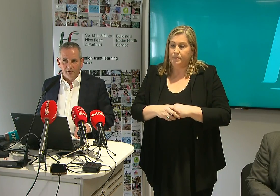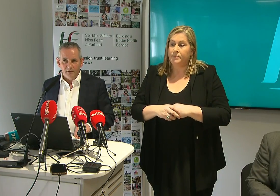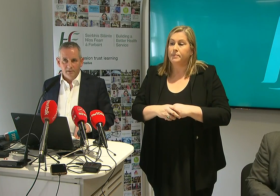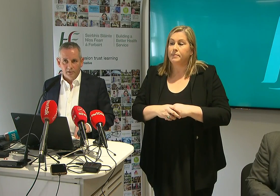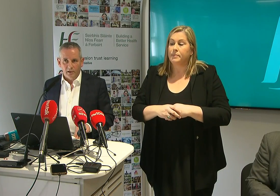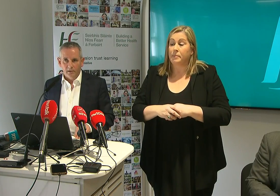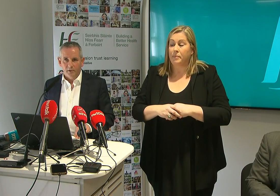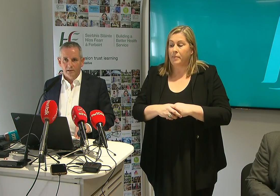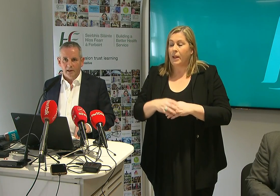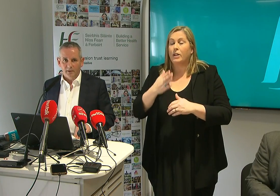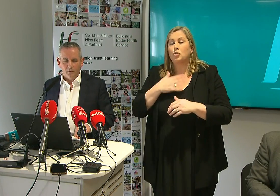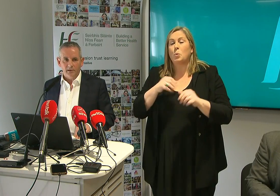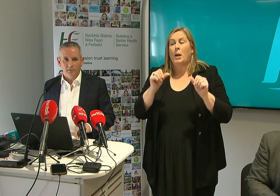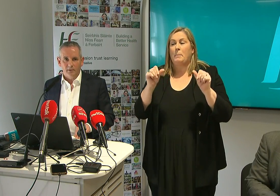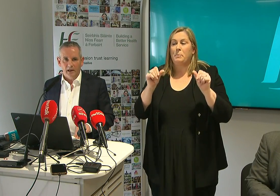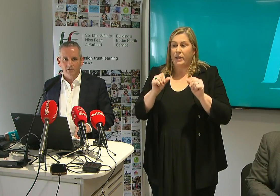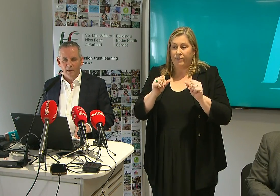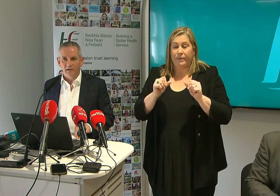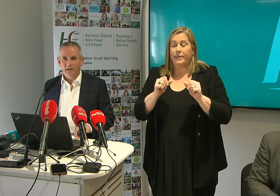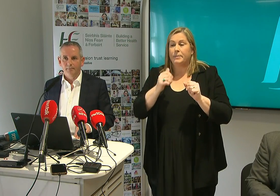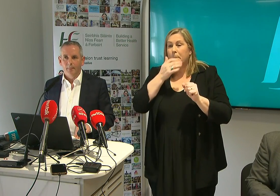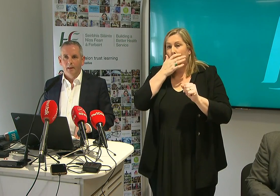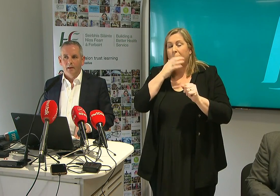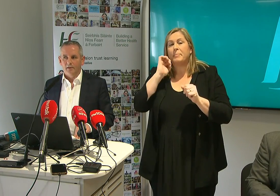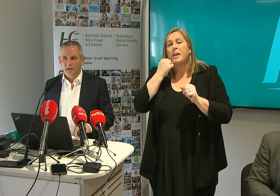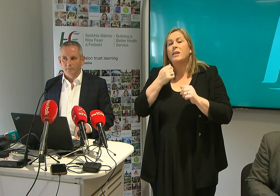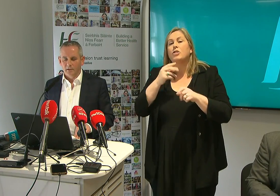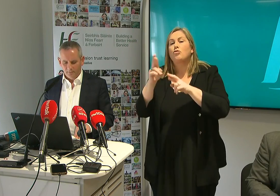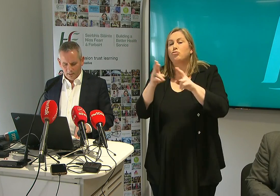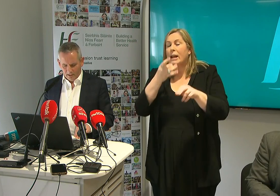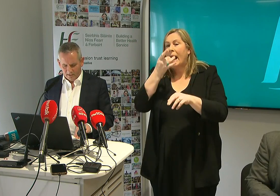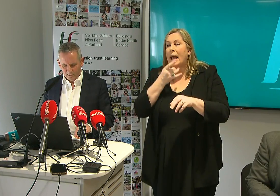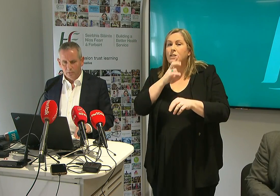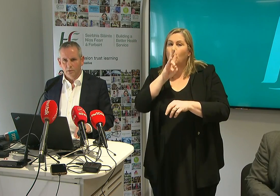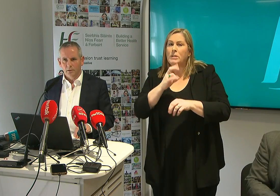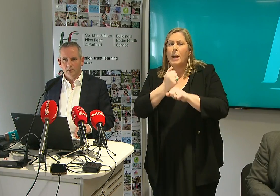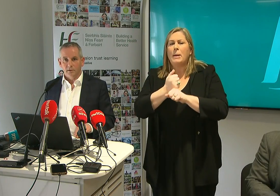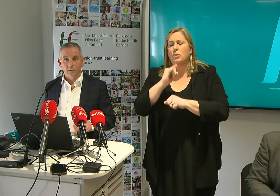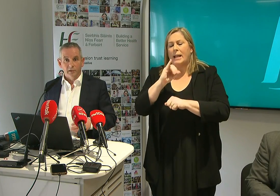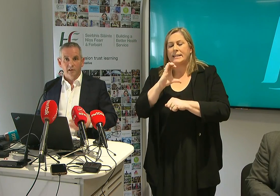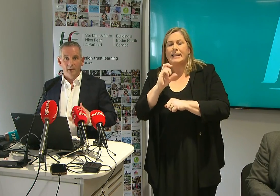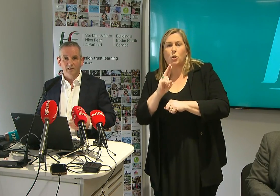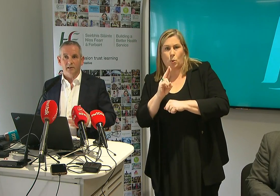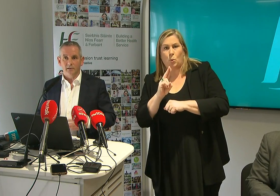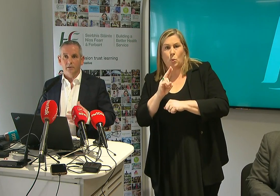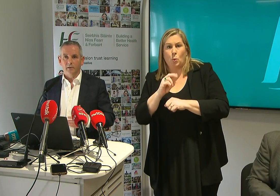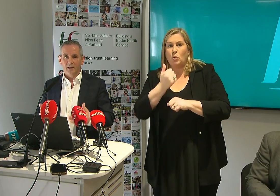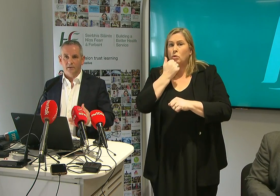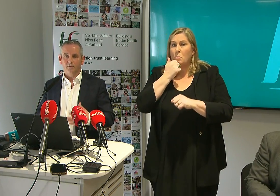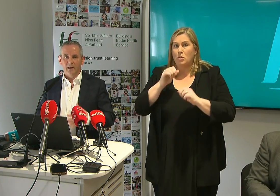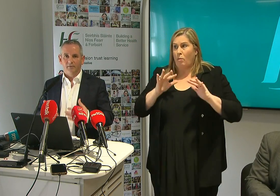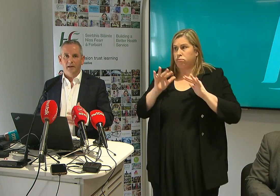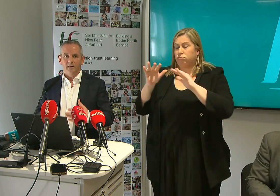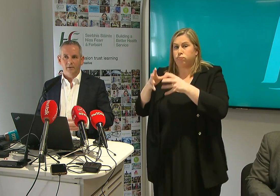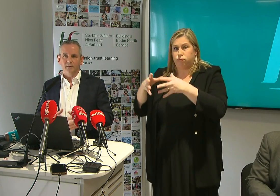Just want to briefly touch on it because it has been a question we've been asked regularly in terms of ICU surge capacity. So I